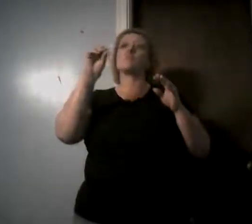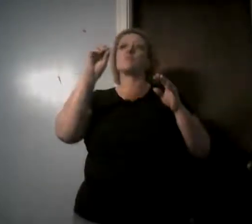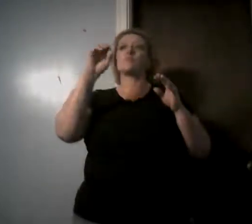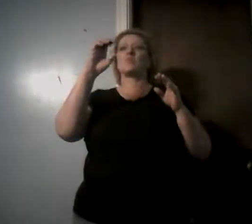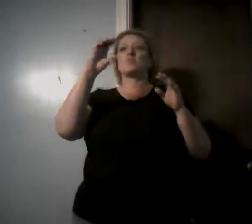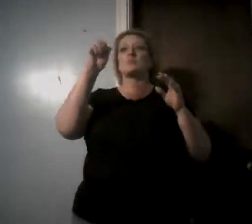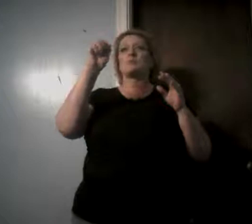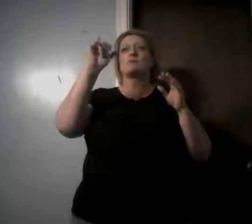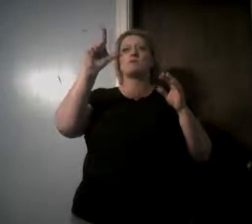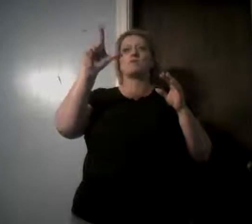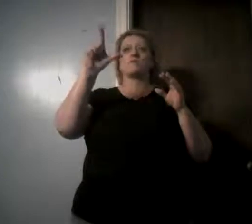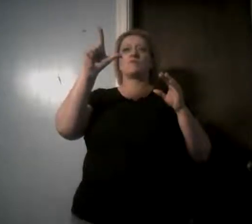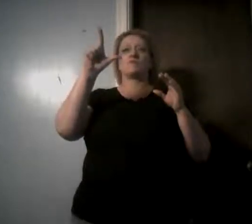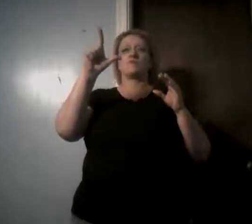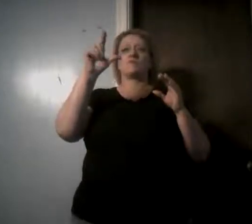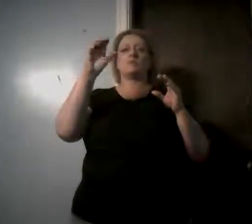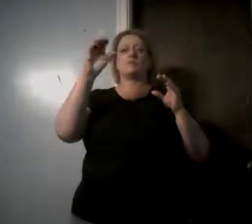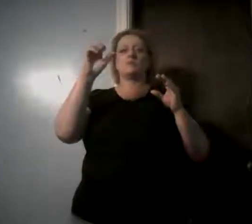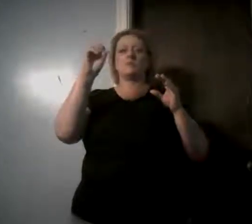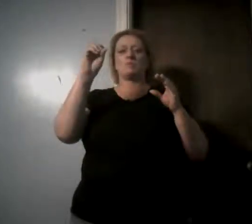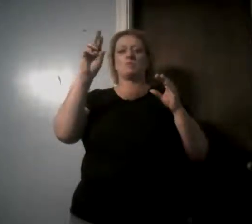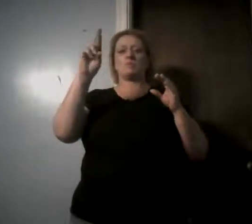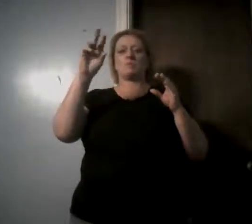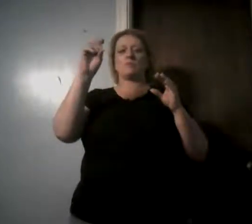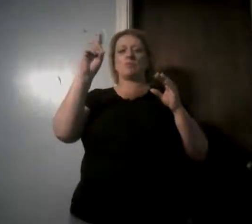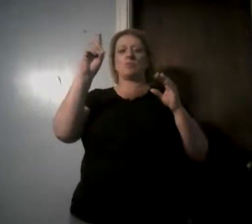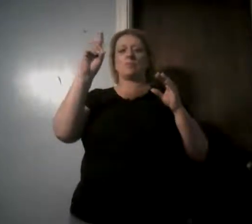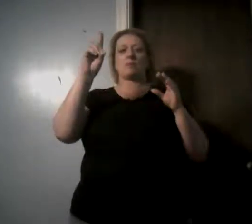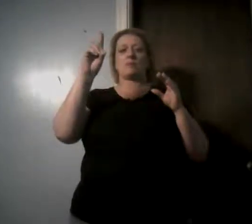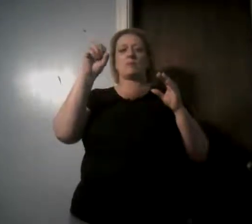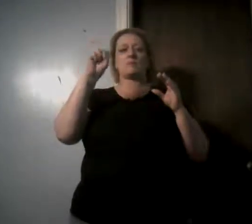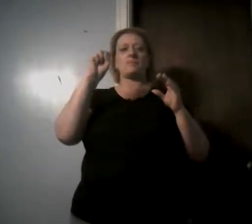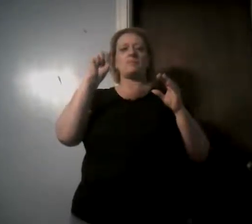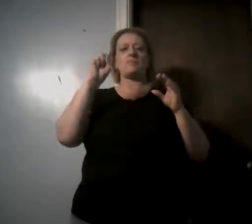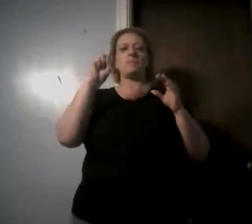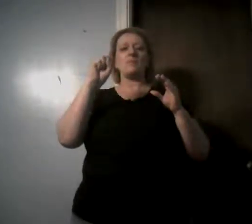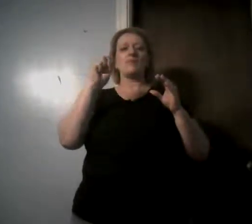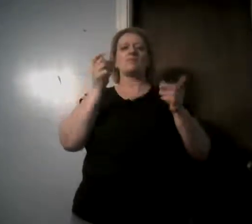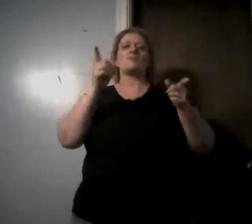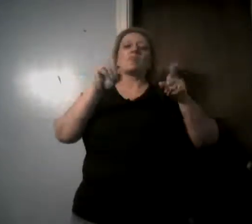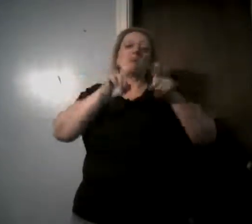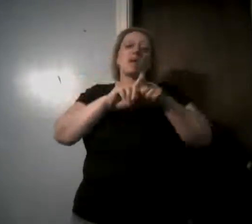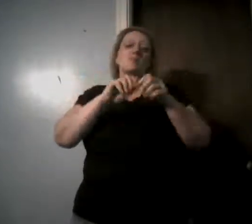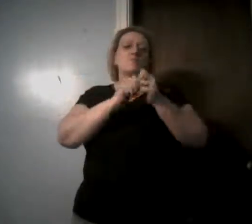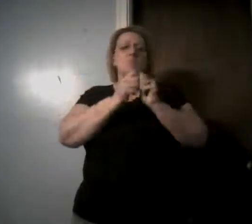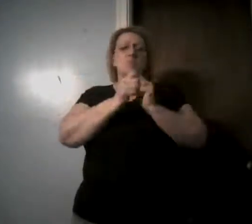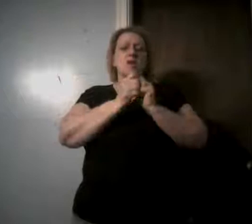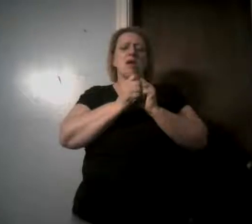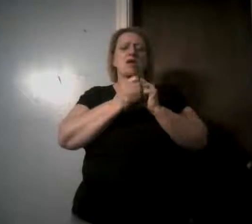Hiccups can be caused by eating too much food too fast or drinking too much alcohol,